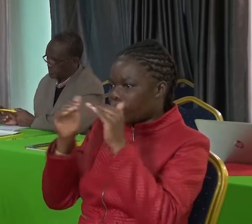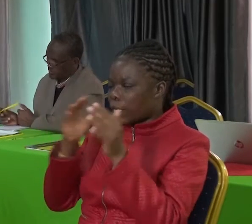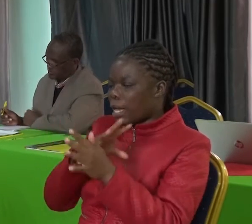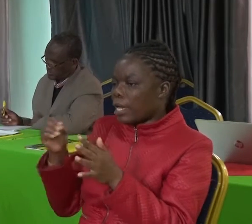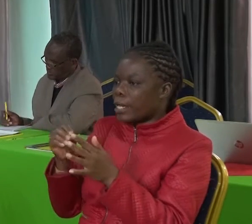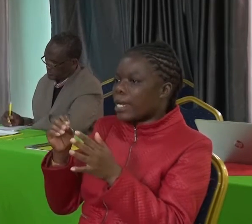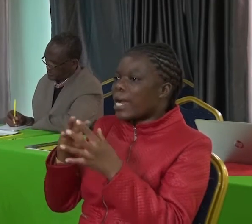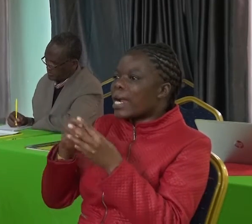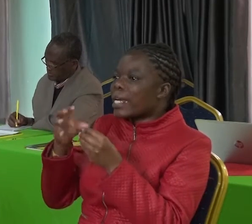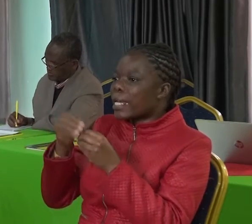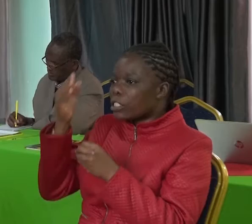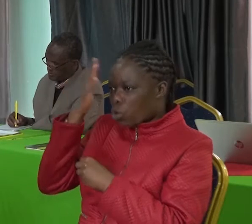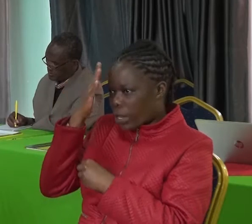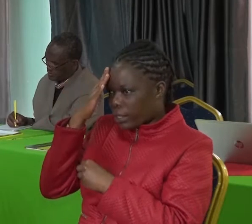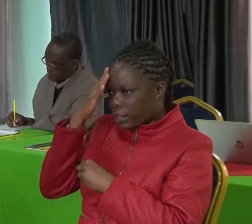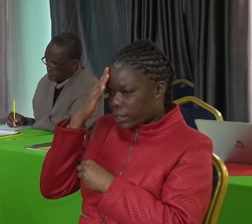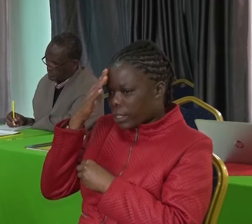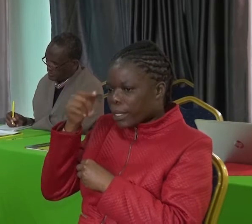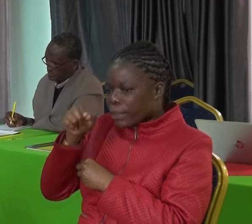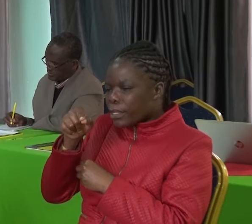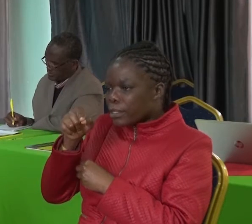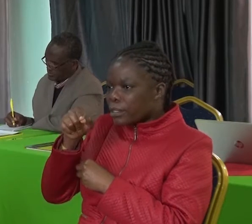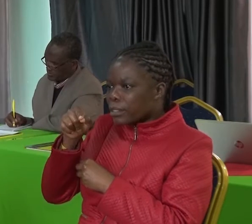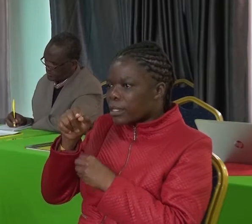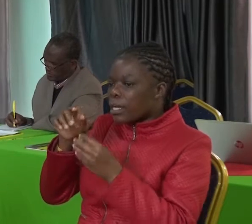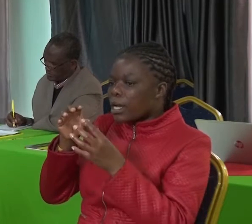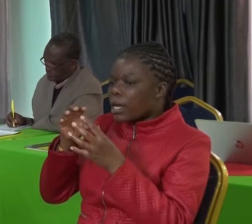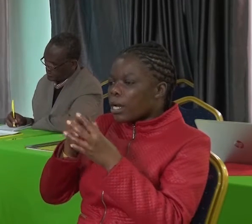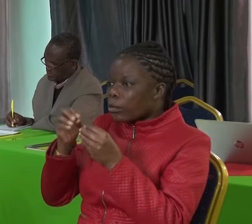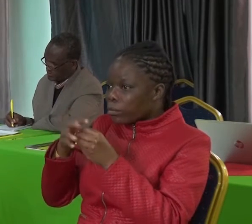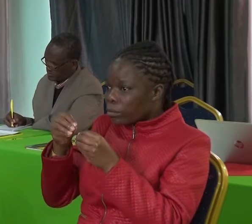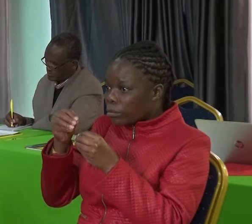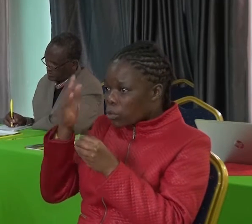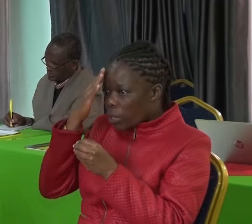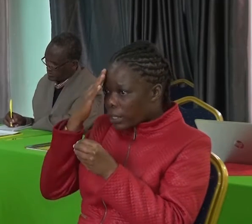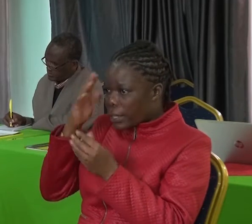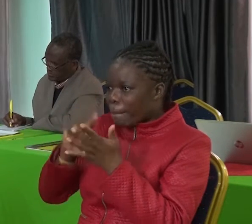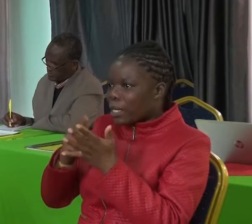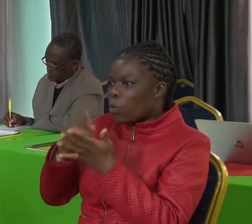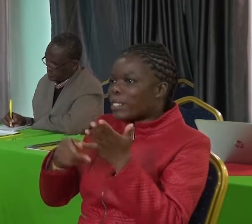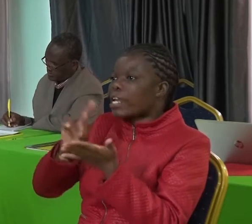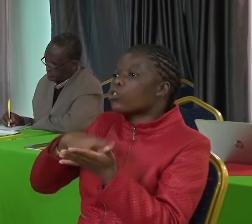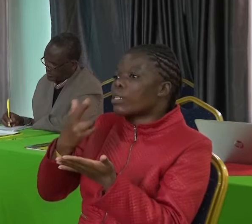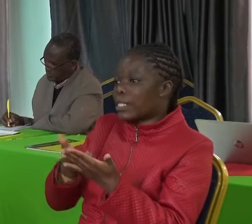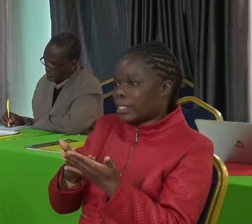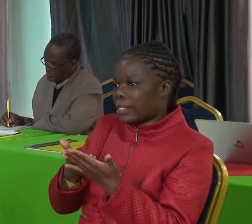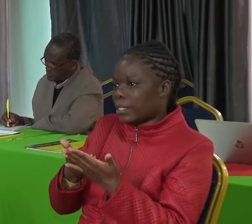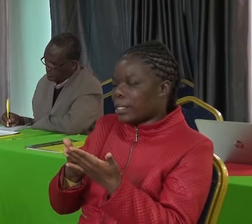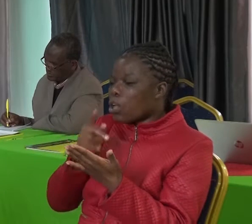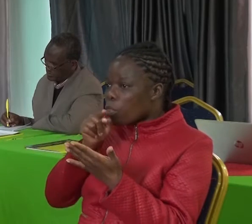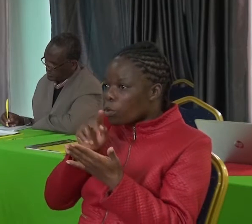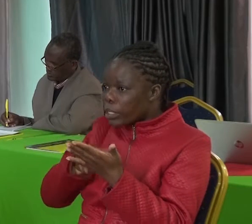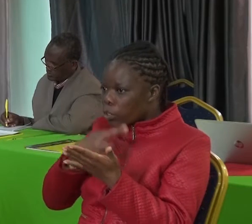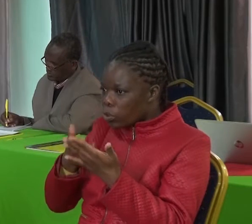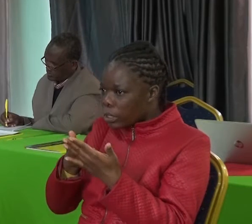knowledge. This knowledge we are calling it resources which they have uploaded, for instance, and those resources, they will be